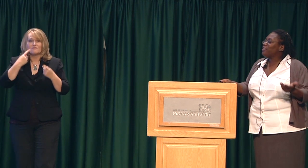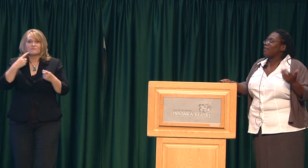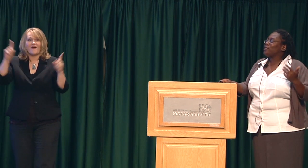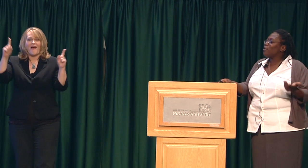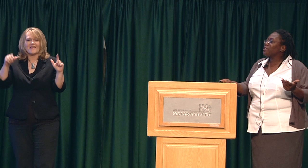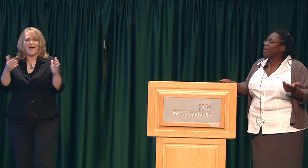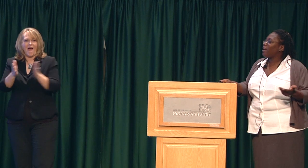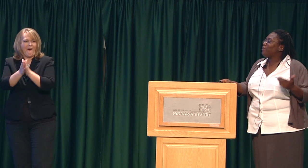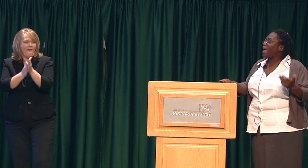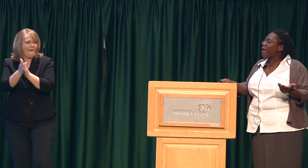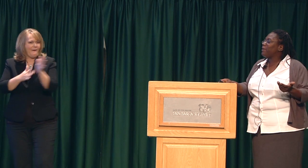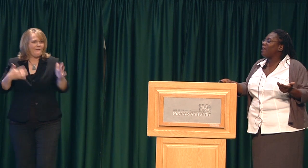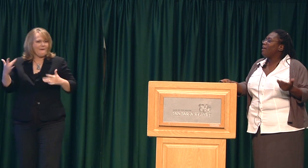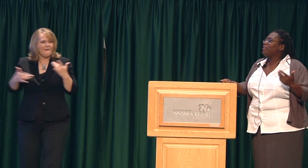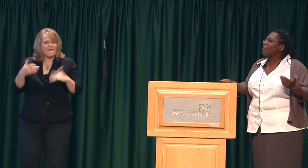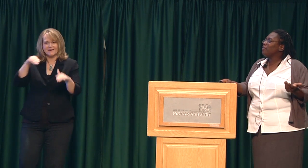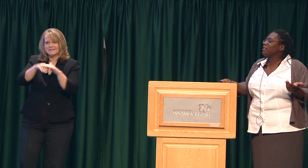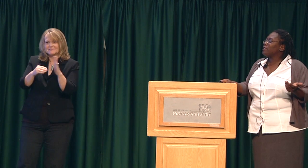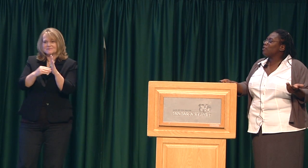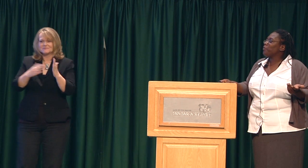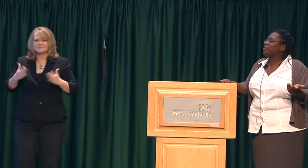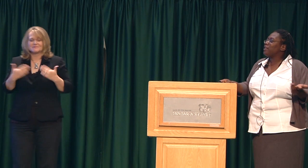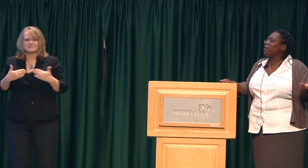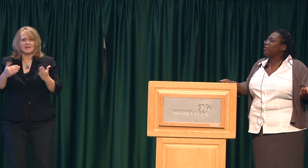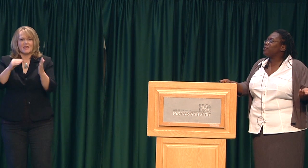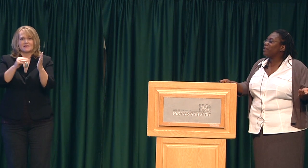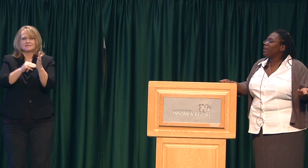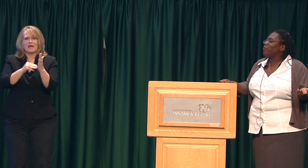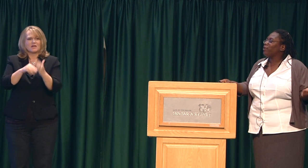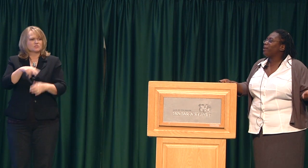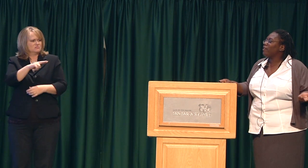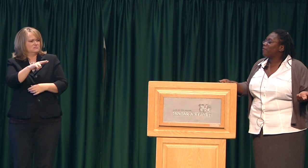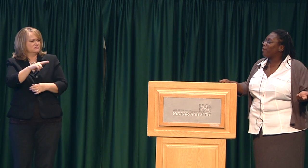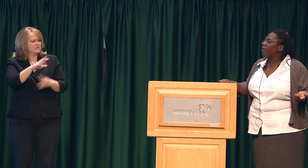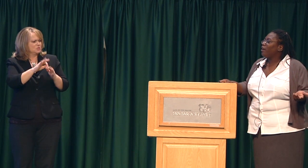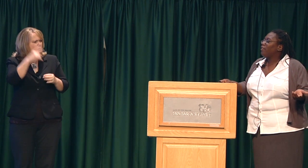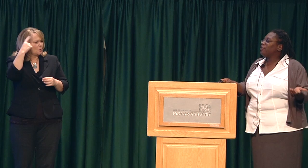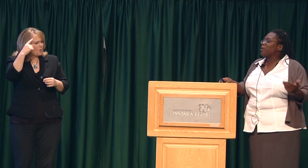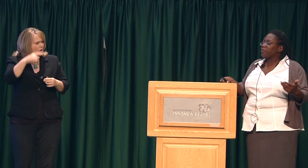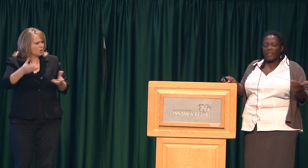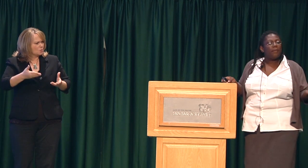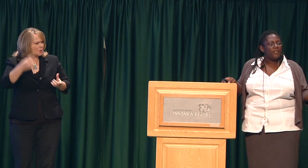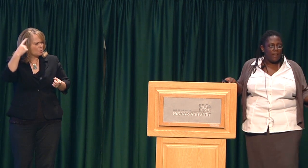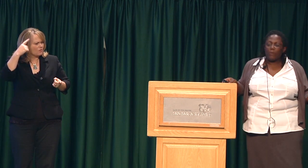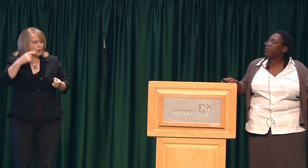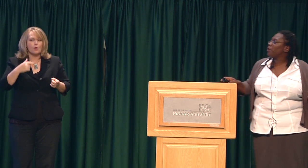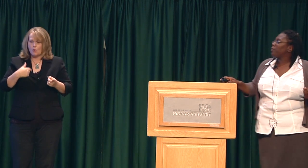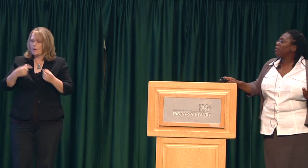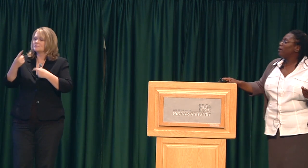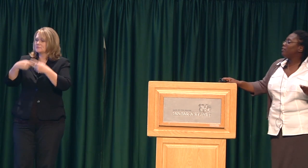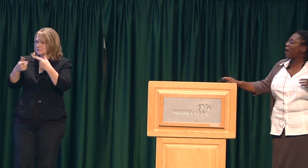to the office and I was so excited, I was happy. The doctor looked at the interpreter and said, what are you doing here? What are you here for? The interpreter said, I'm a sign